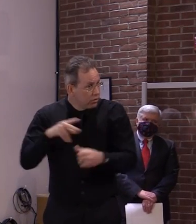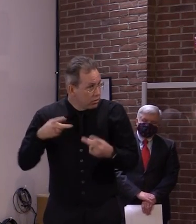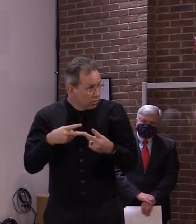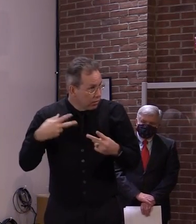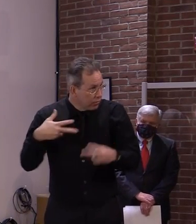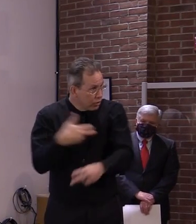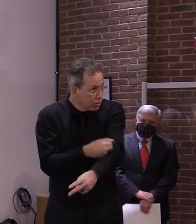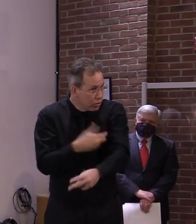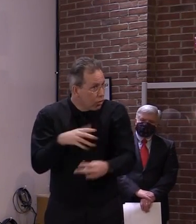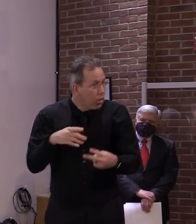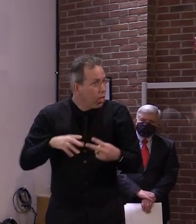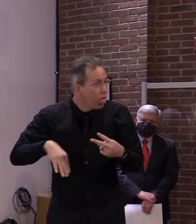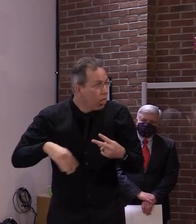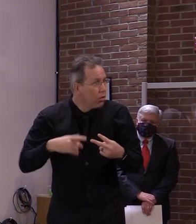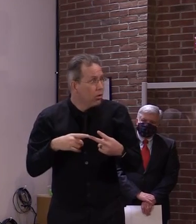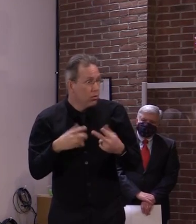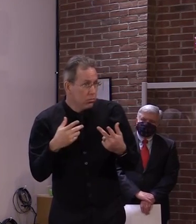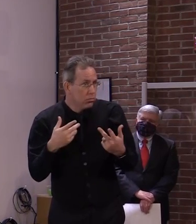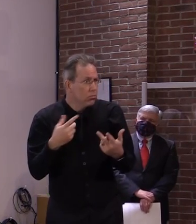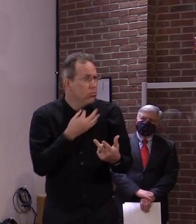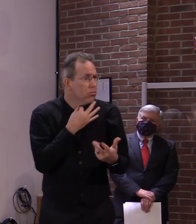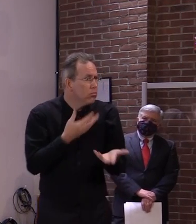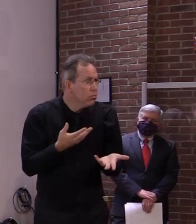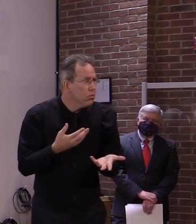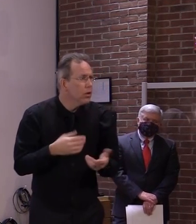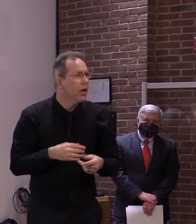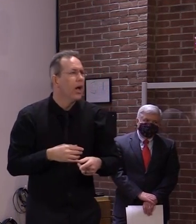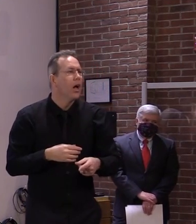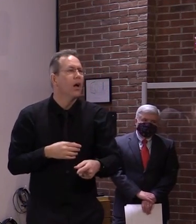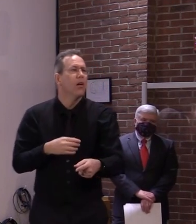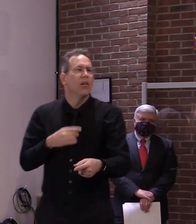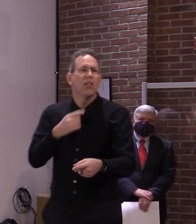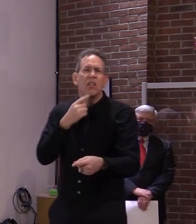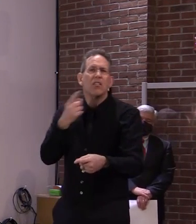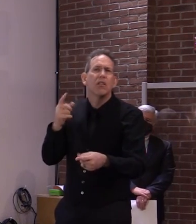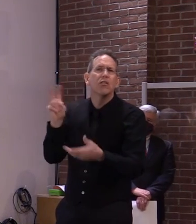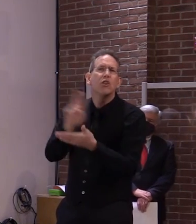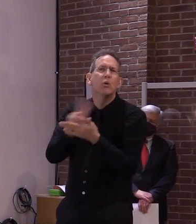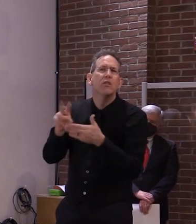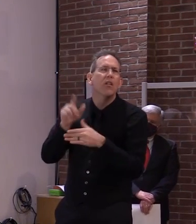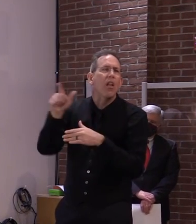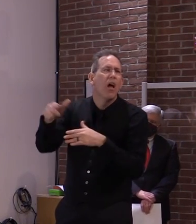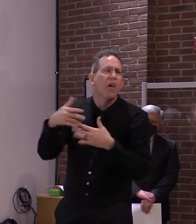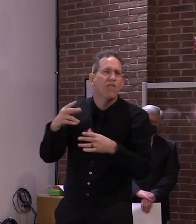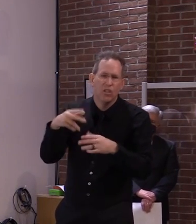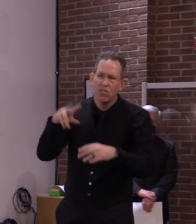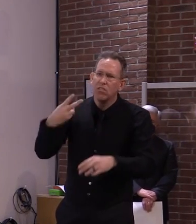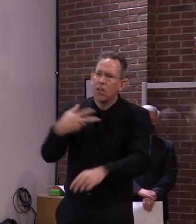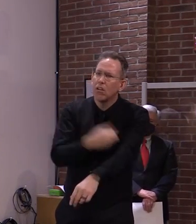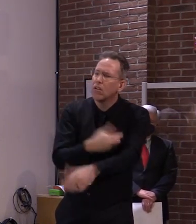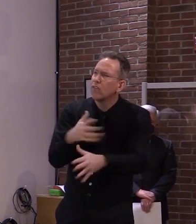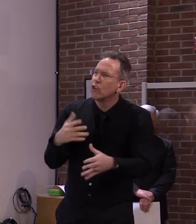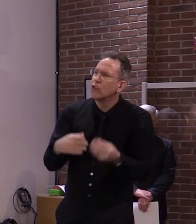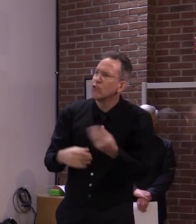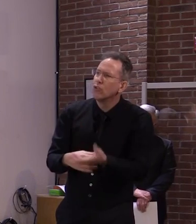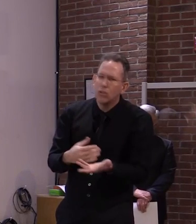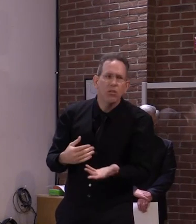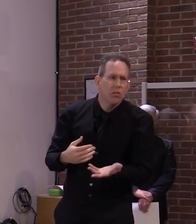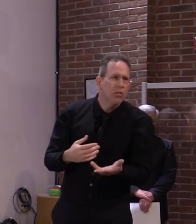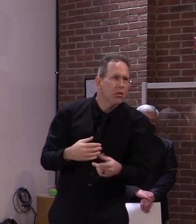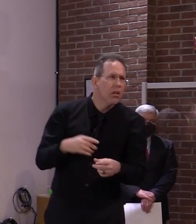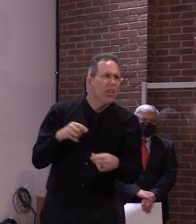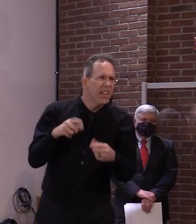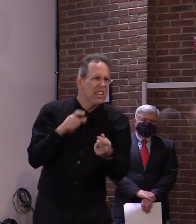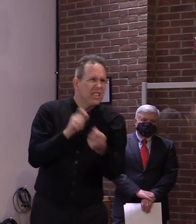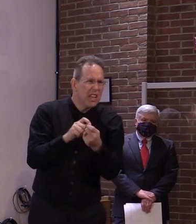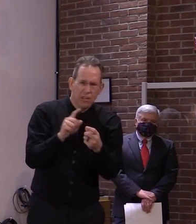to... They reported that it was 2 weeks, 2 weeks after the last dose. Mm-hmm. Almost exactly 2 weeks after the